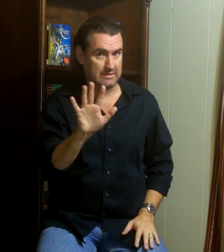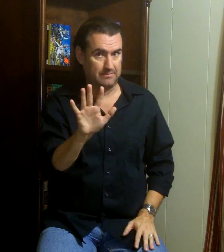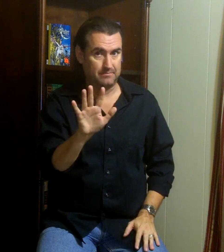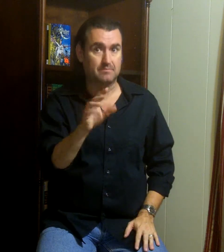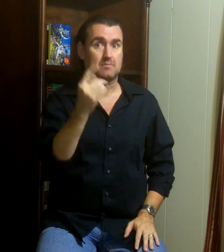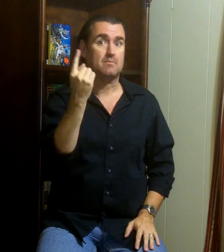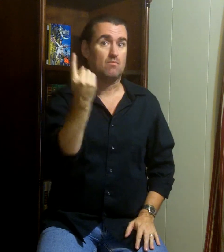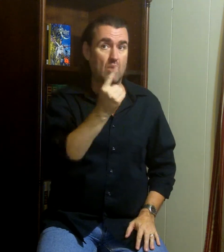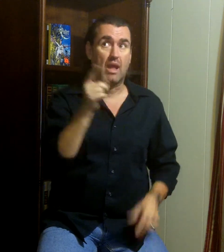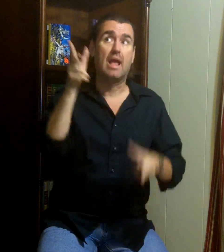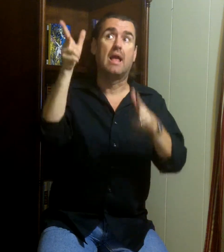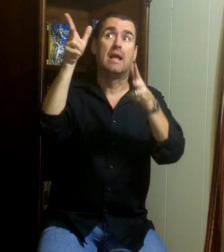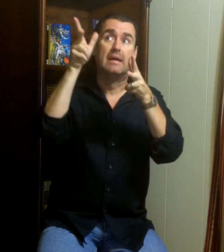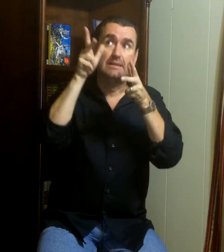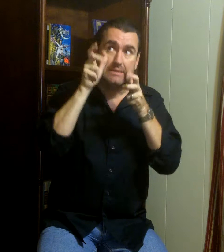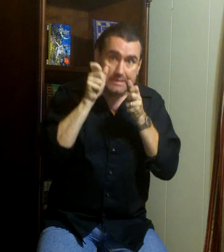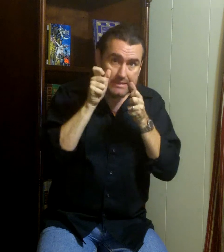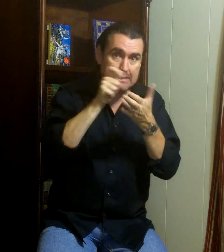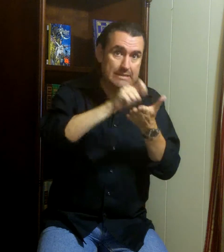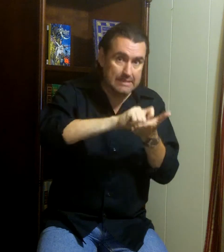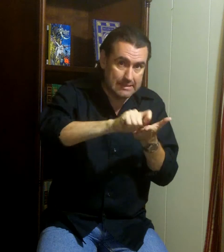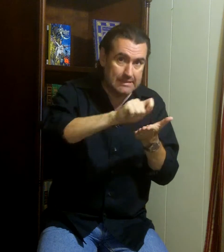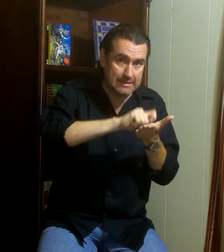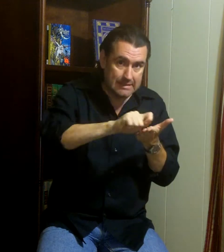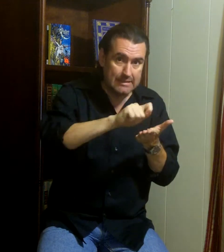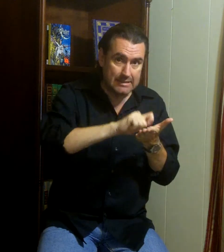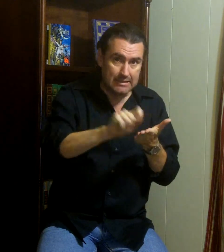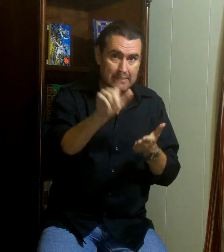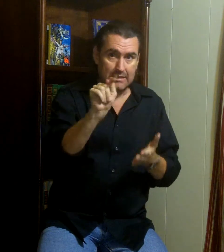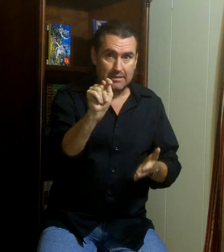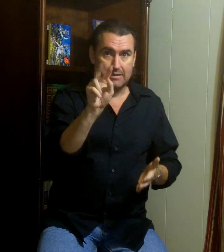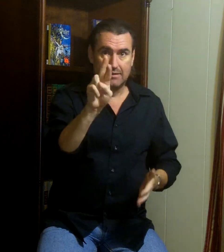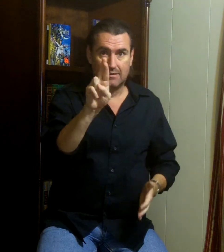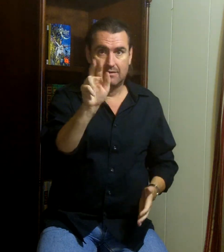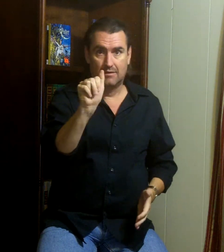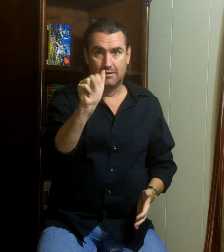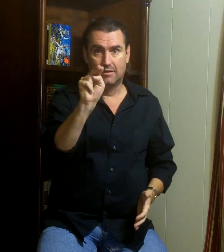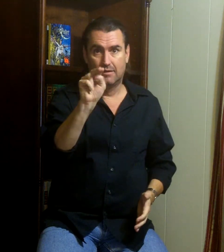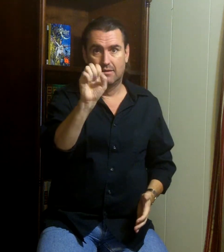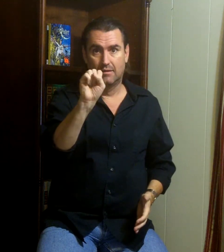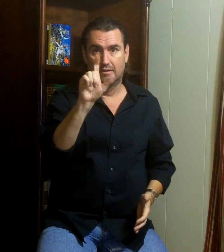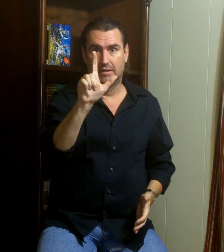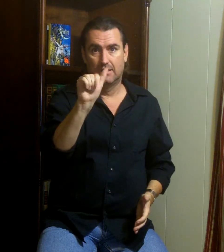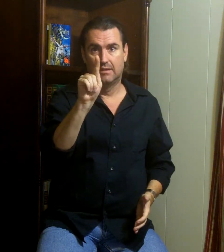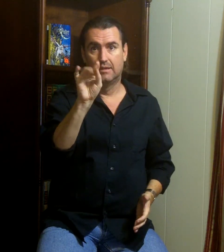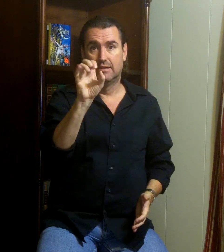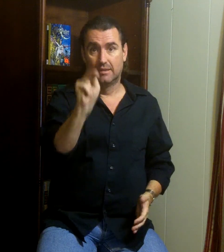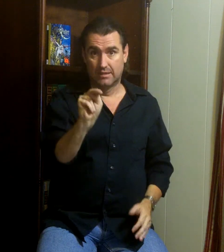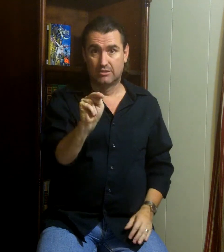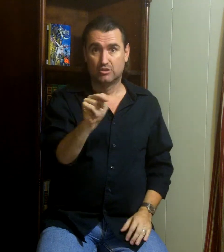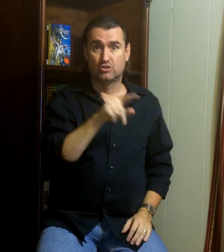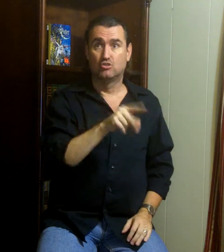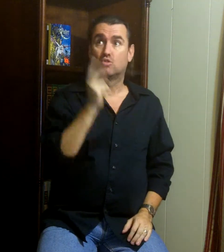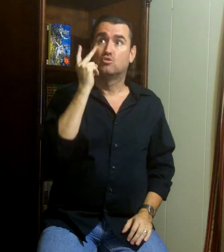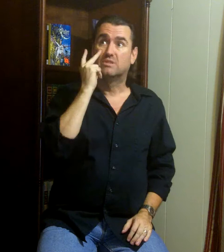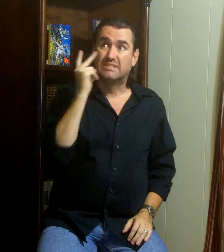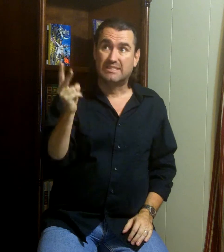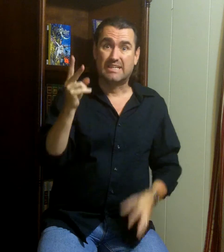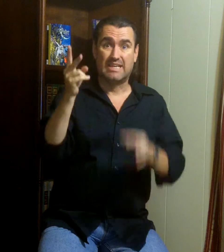receptive translation activity, and when I say translation, it's because you do get to see the sentence. I believe you get to see it